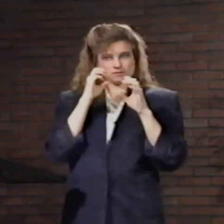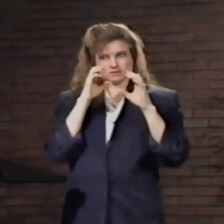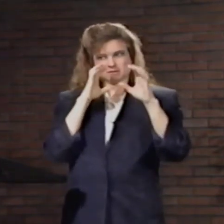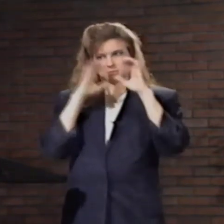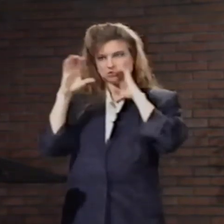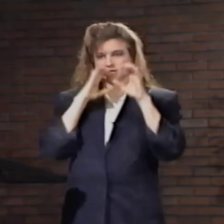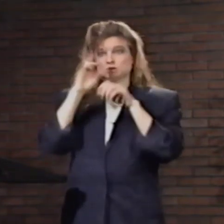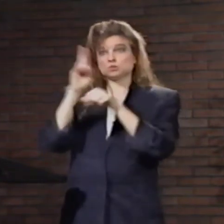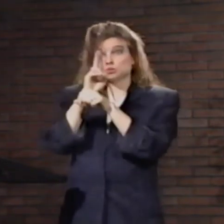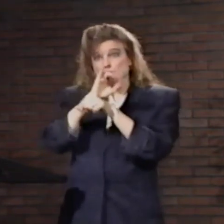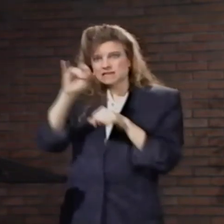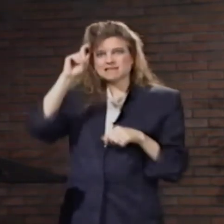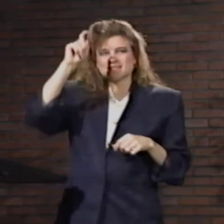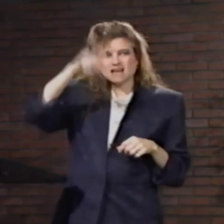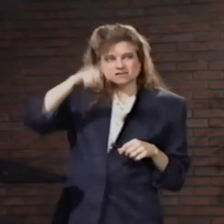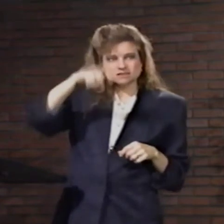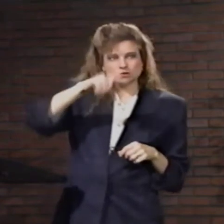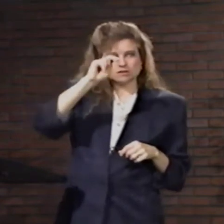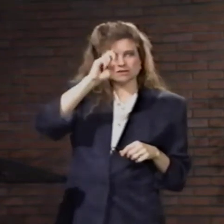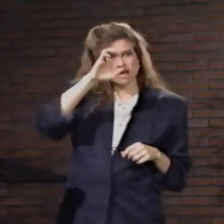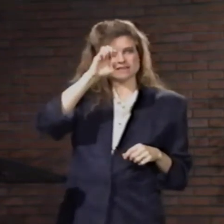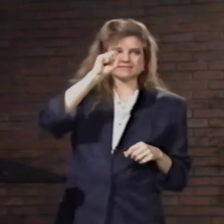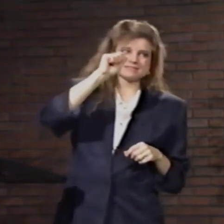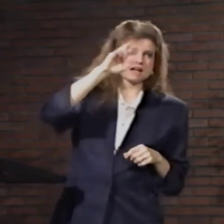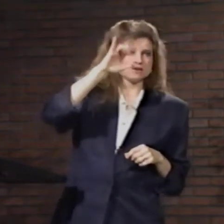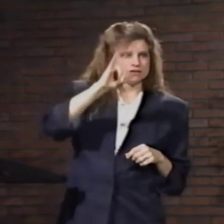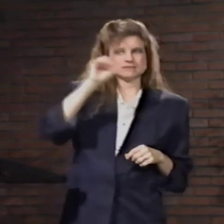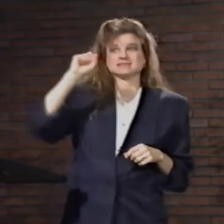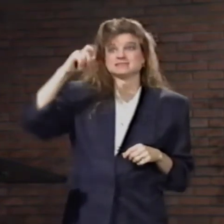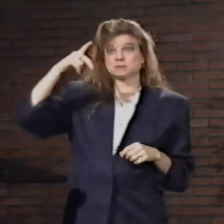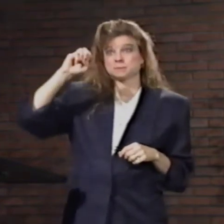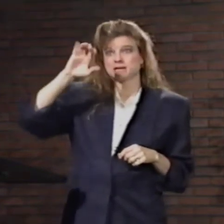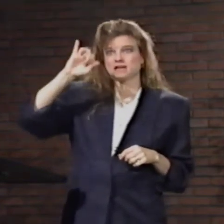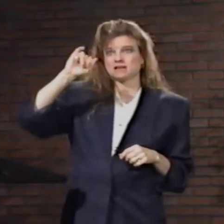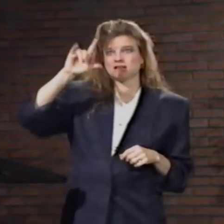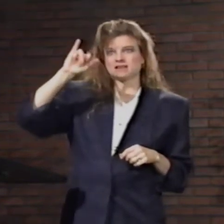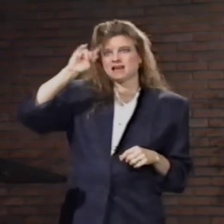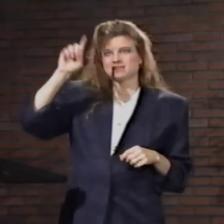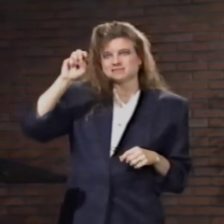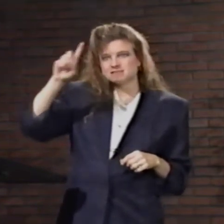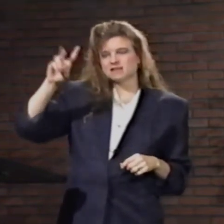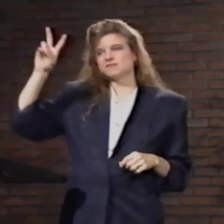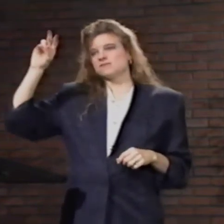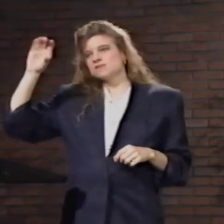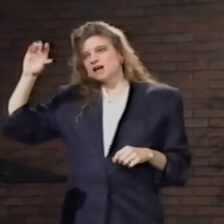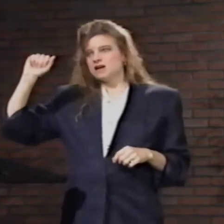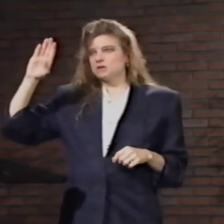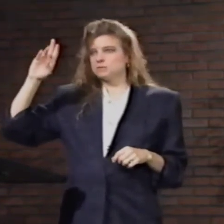receptively, and can communicate using any necessary specialized